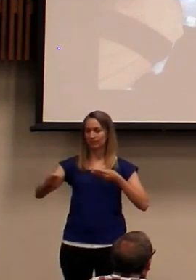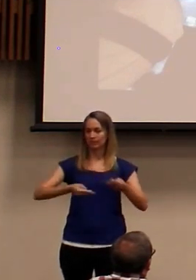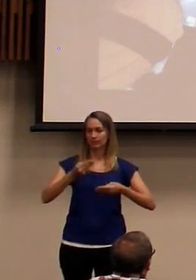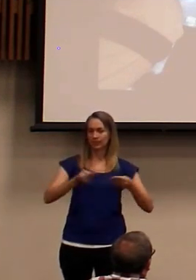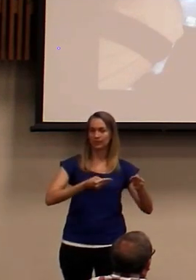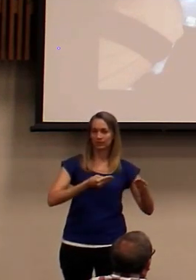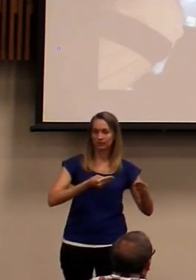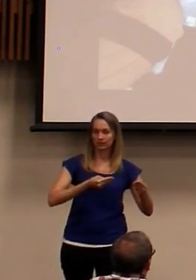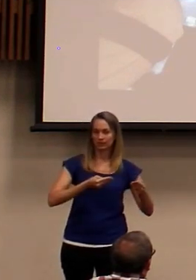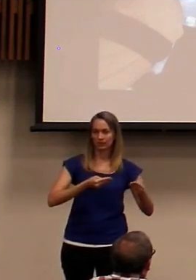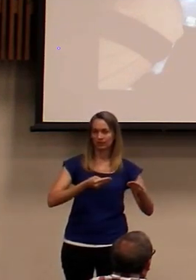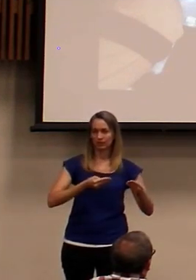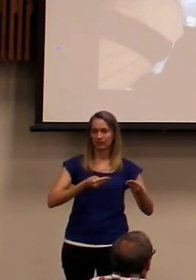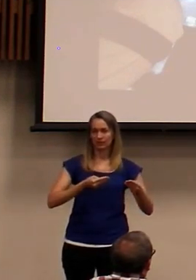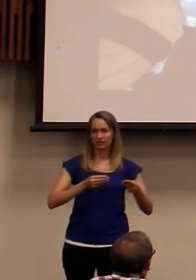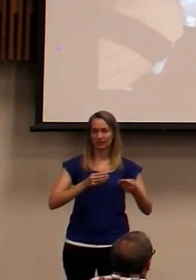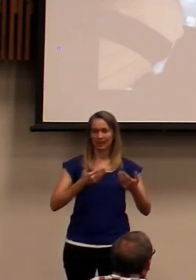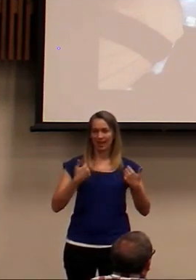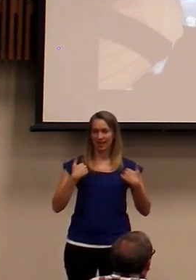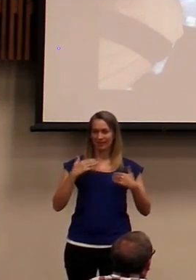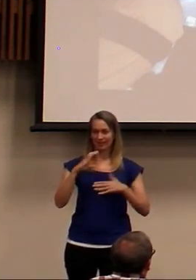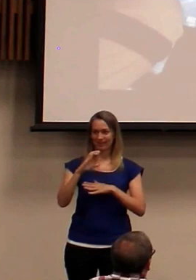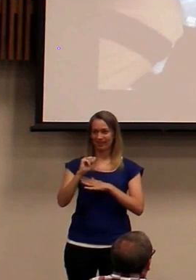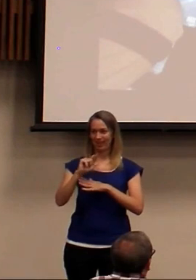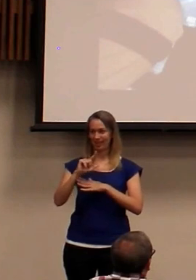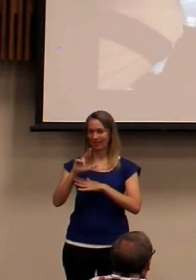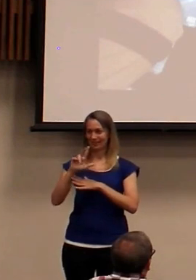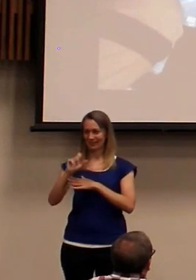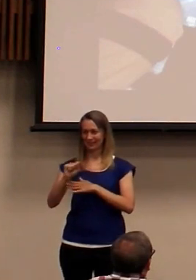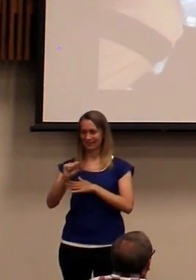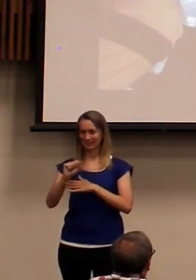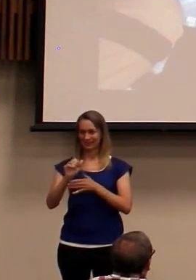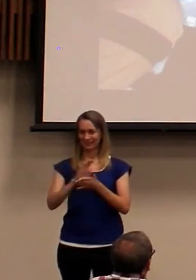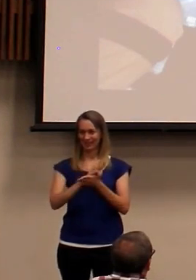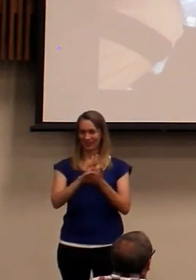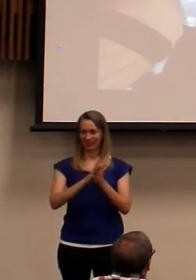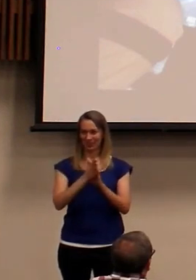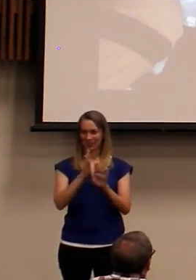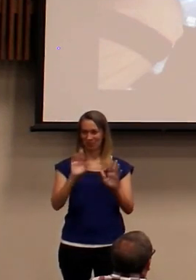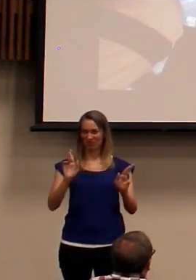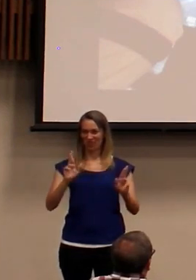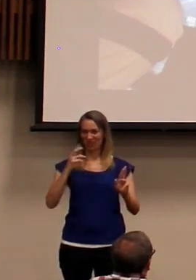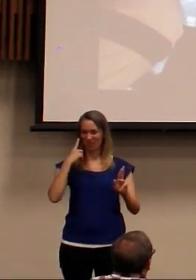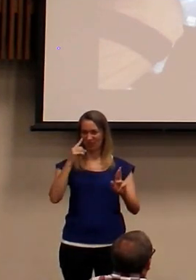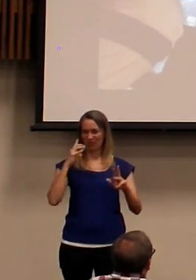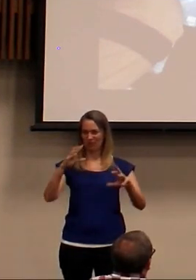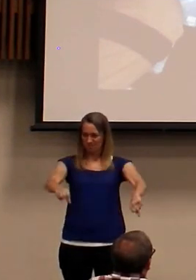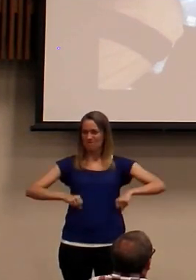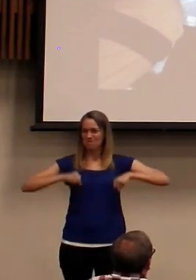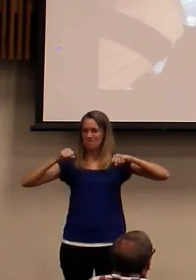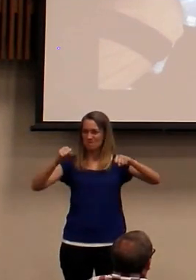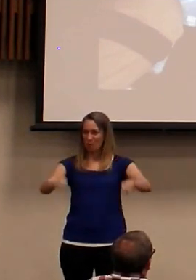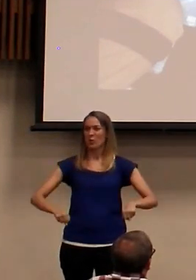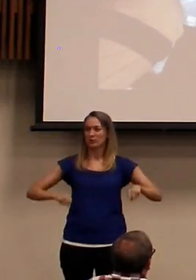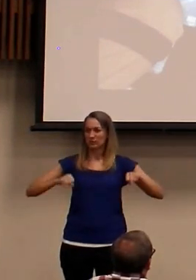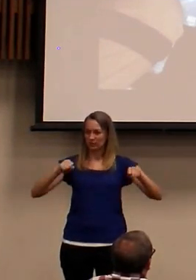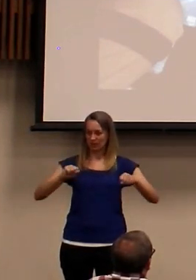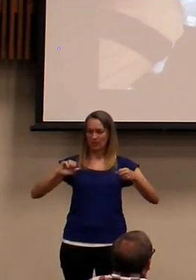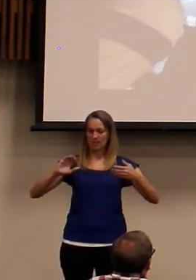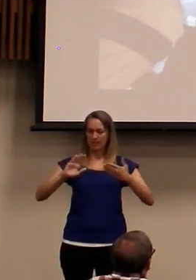Get your calluses built up on your hands so you can pull. Get right with God